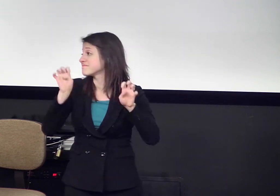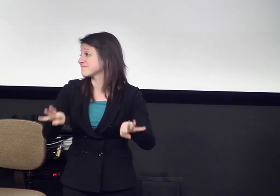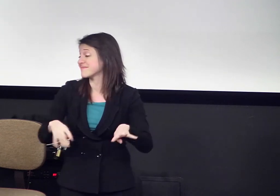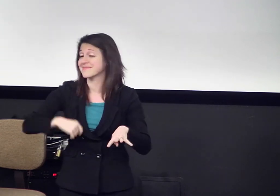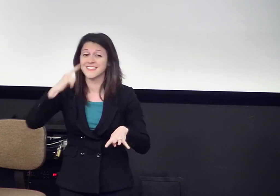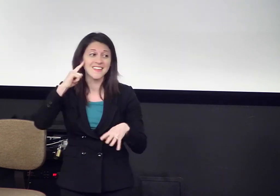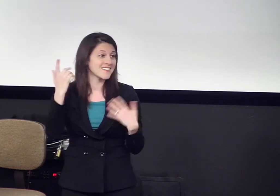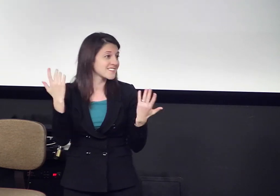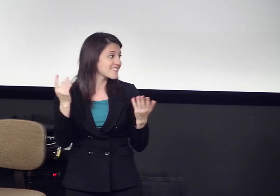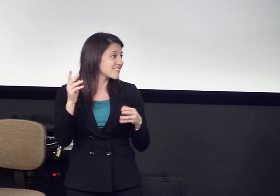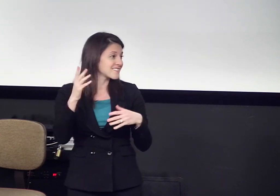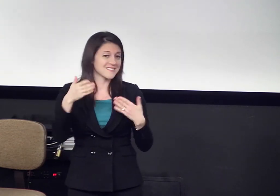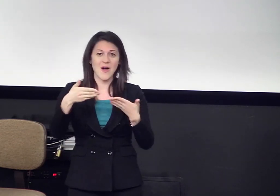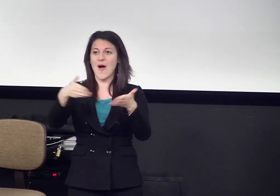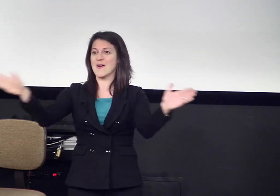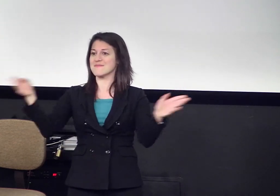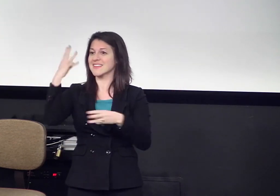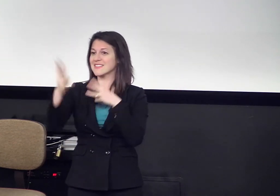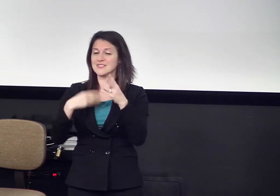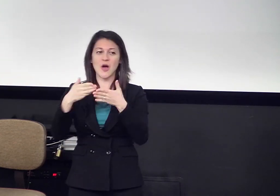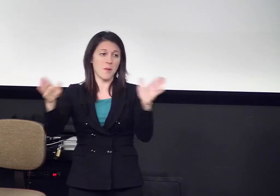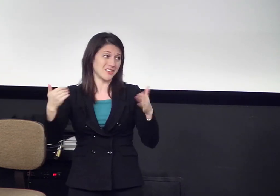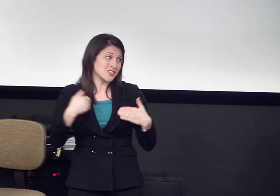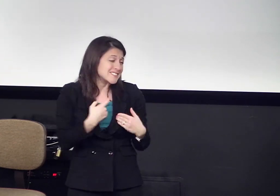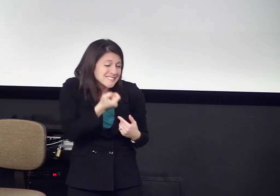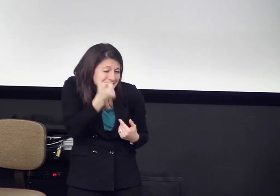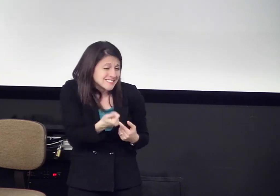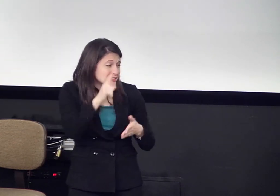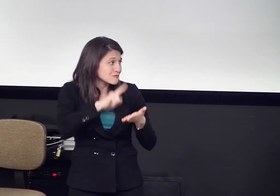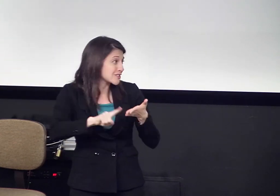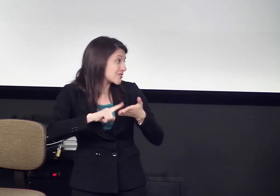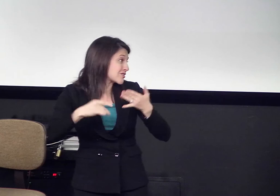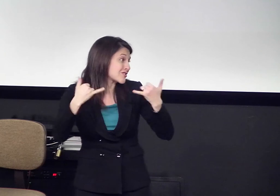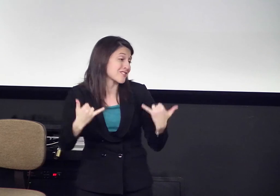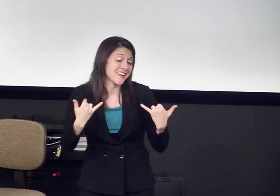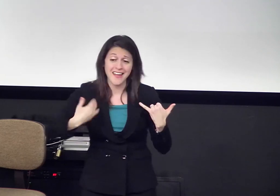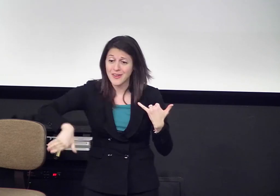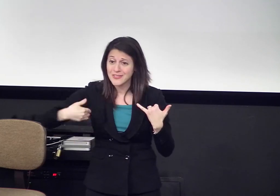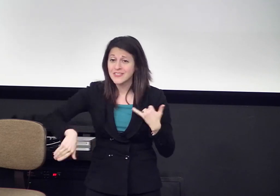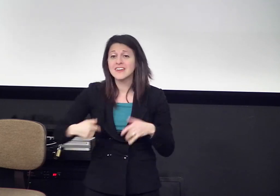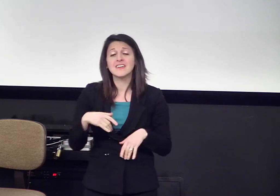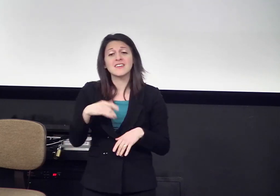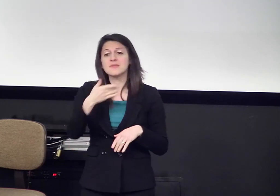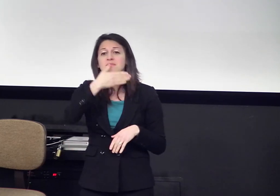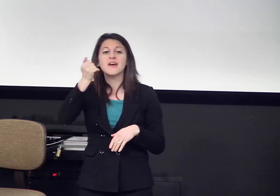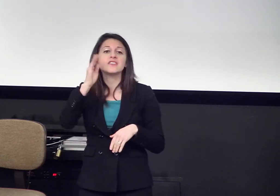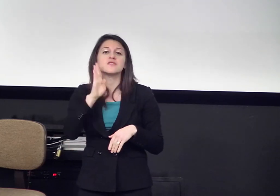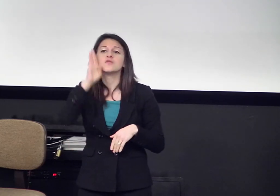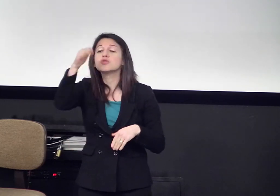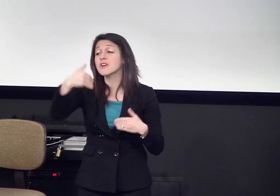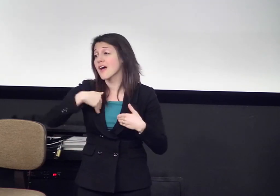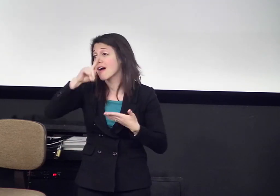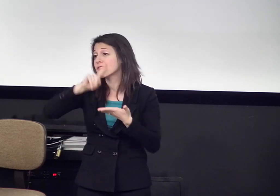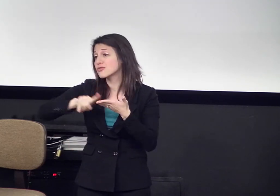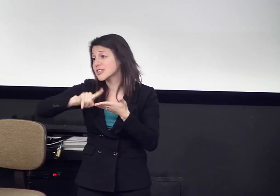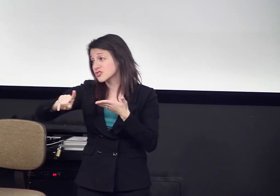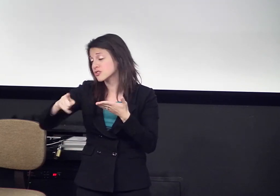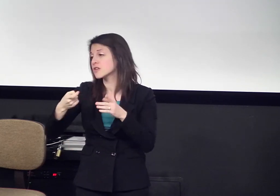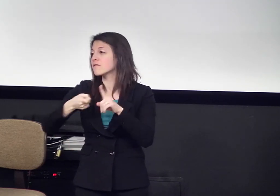research, I think, this really opens the world to us. This is just the first of its kind, and I'm sure that there'll be